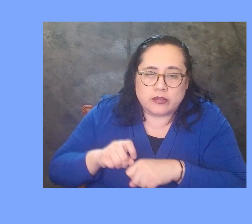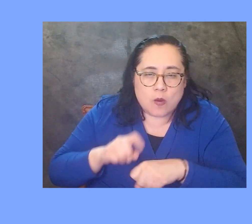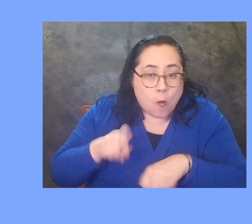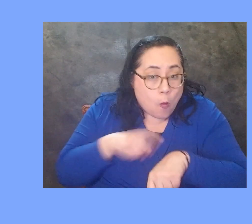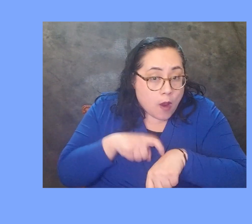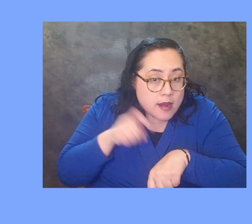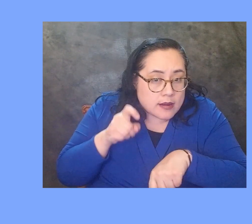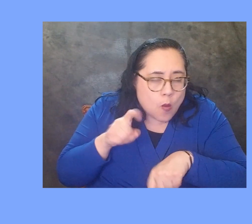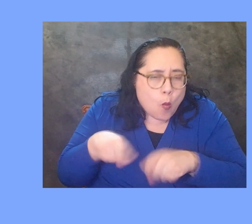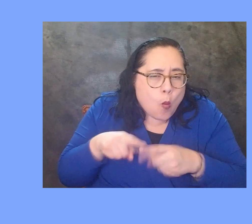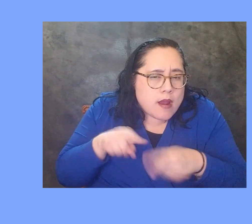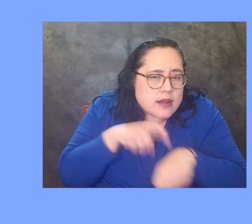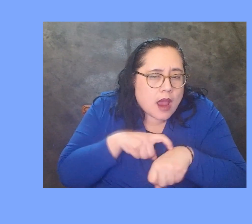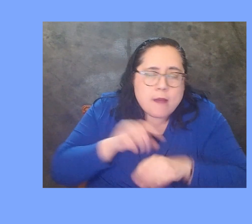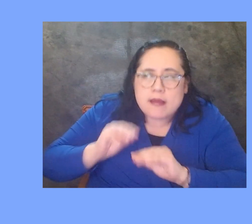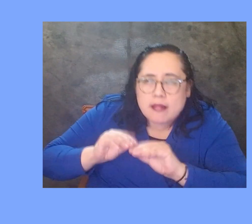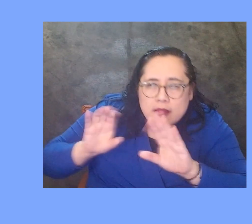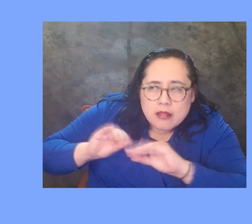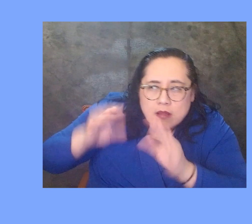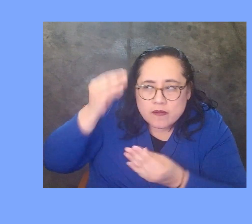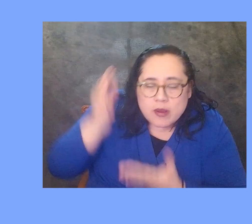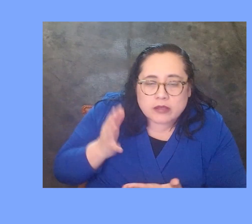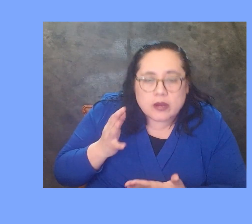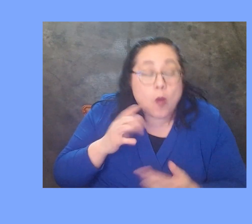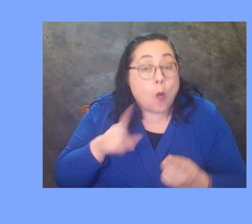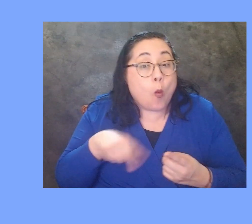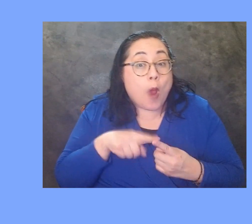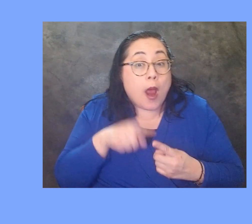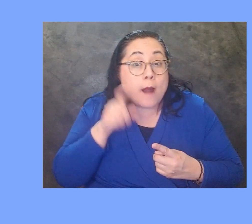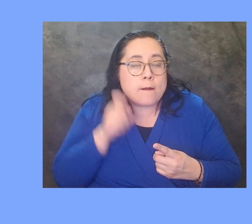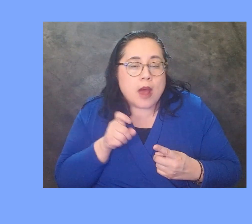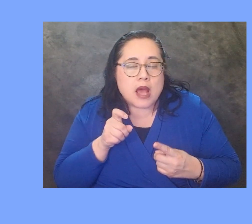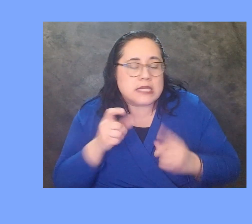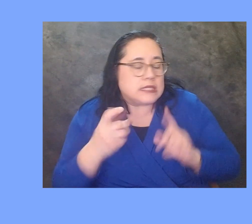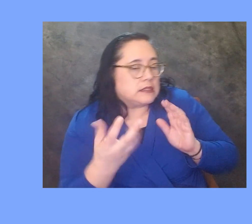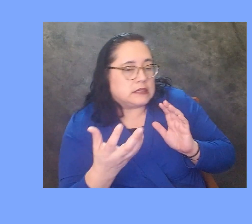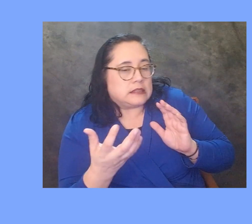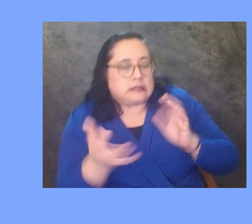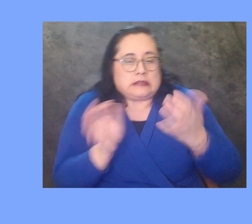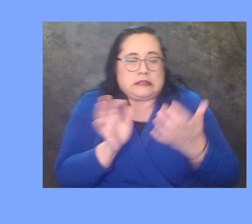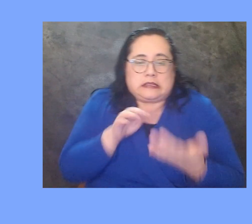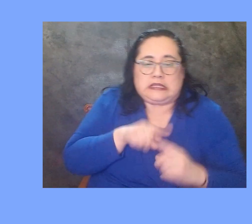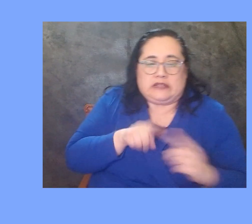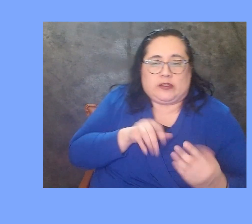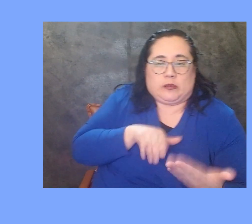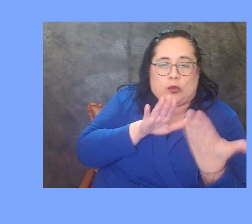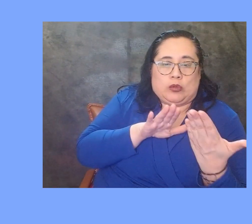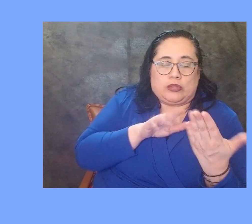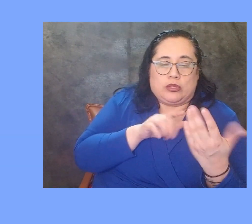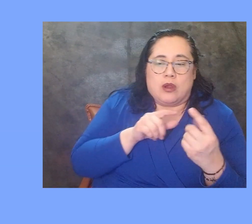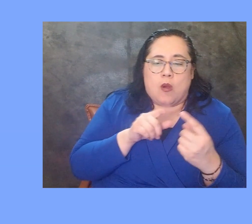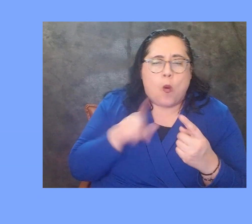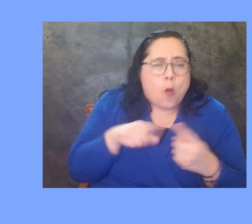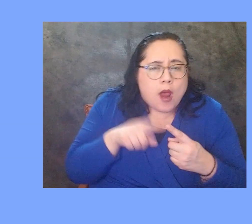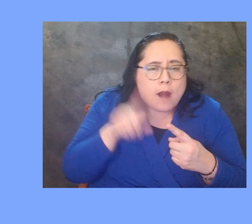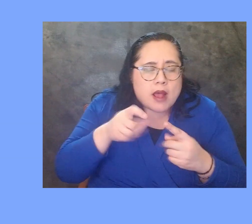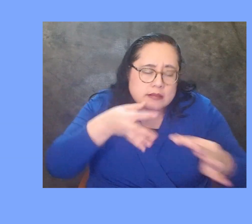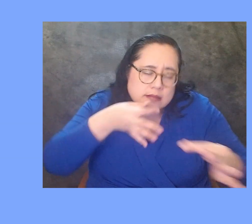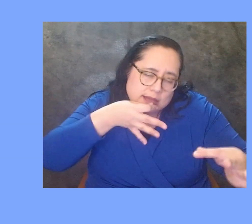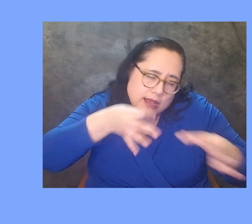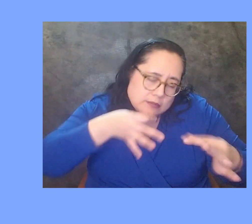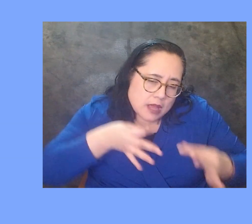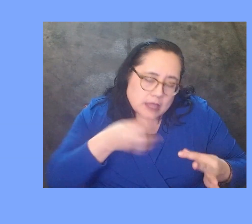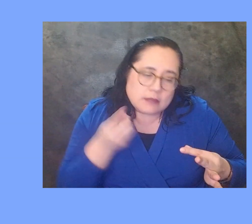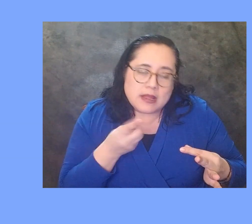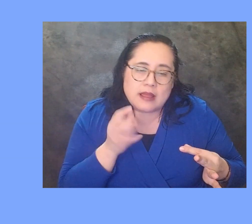the time to ask questions? When's the time to clarify information? And when must we maybe take a different